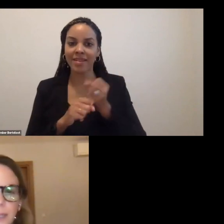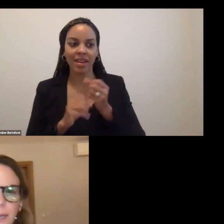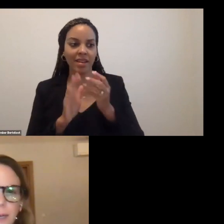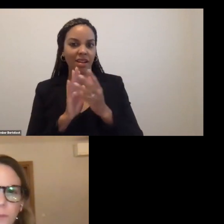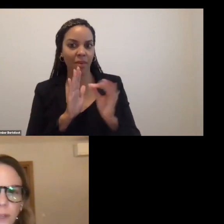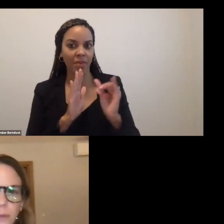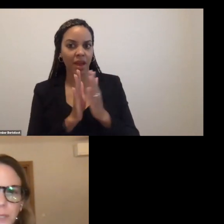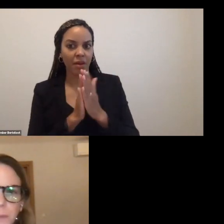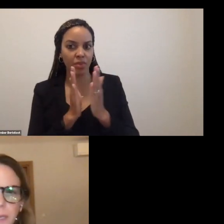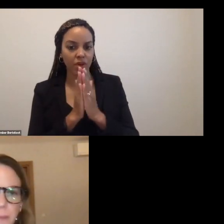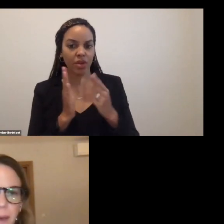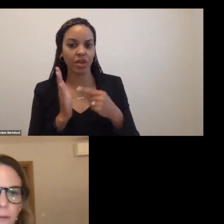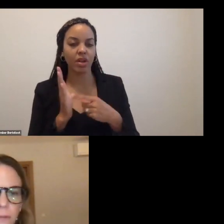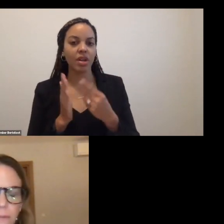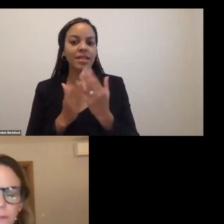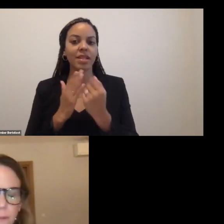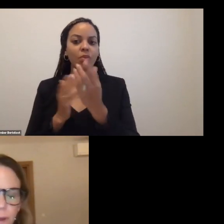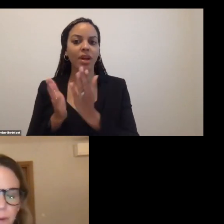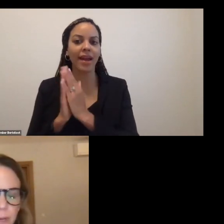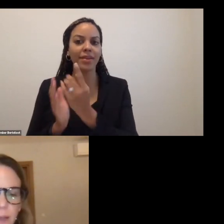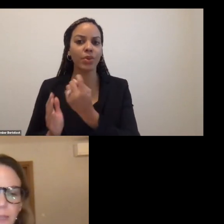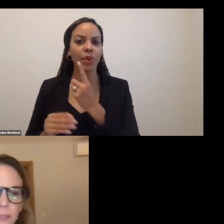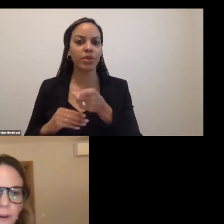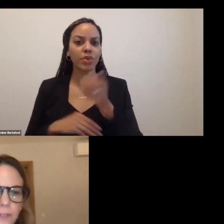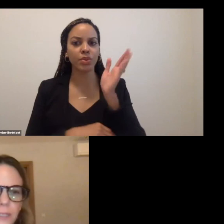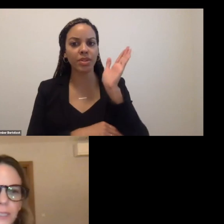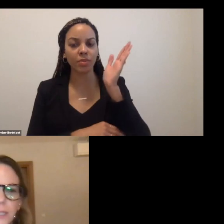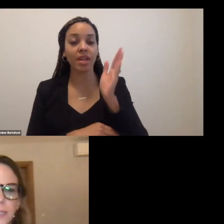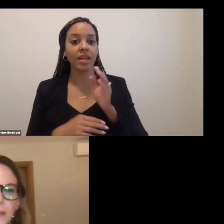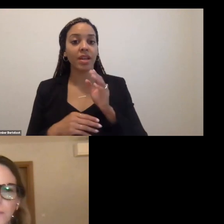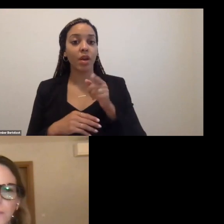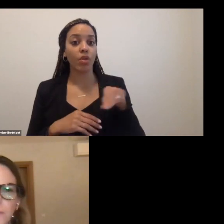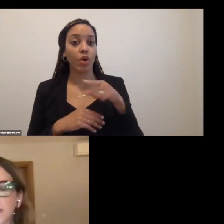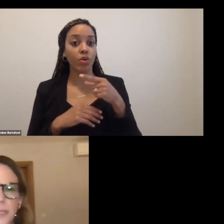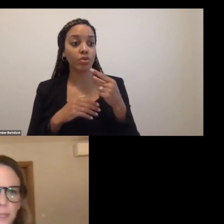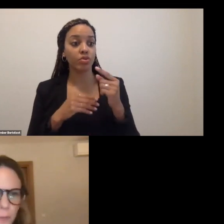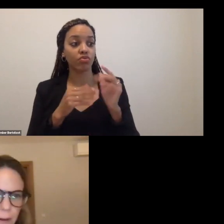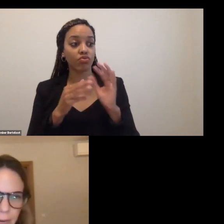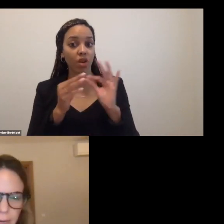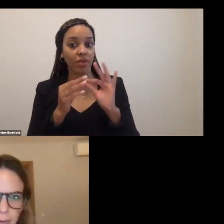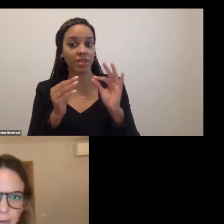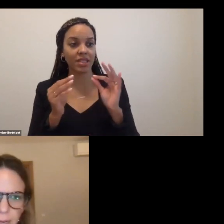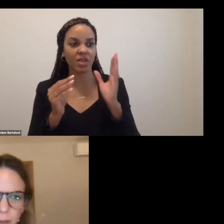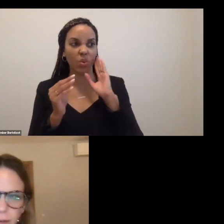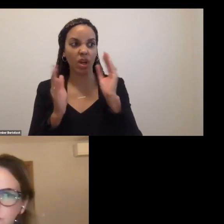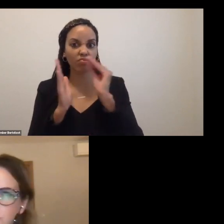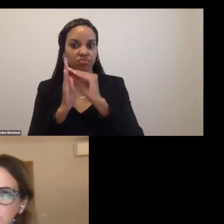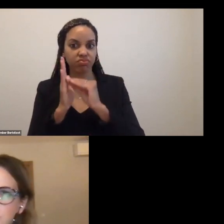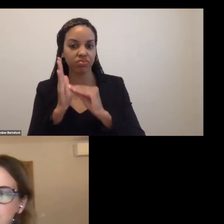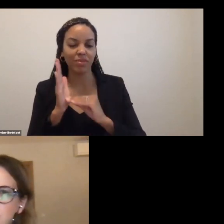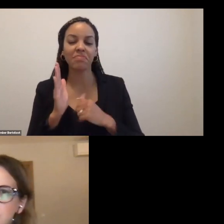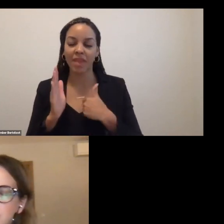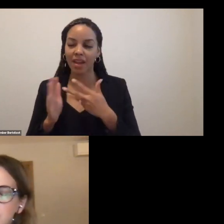question while you were speaking about whether or not these references would be listed somewhere, and I encourage